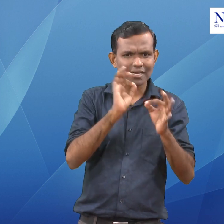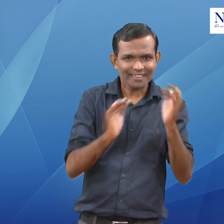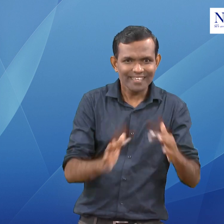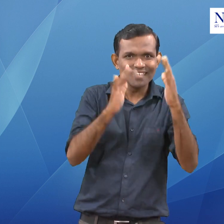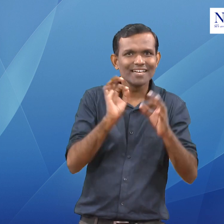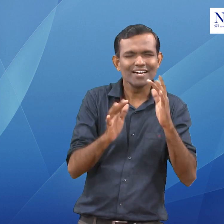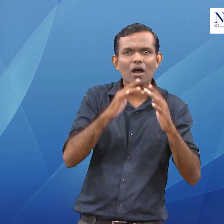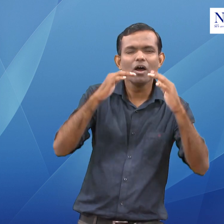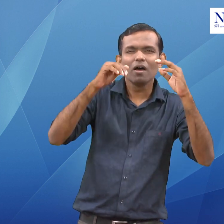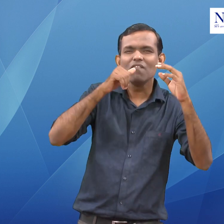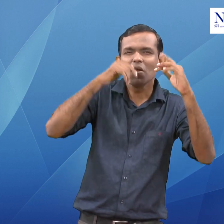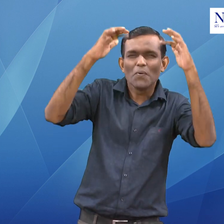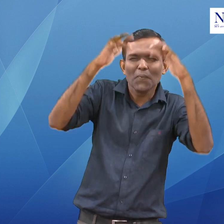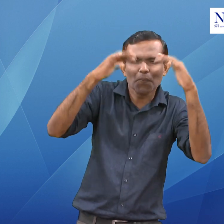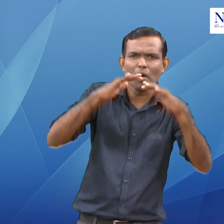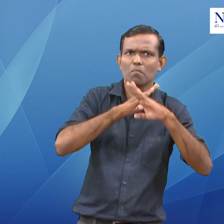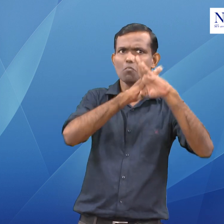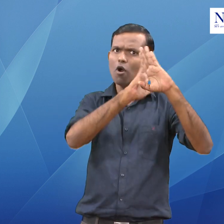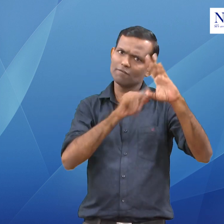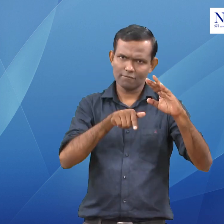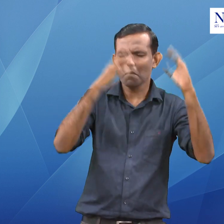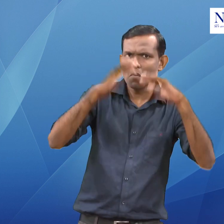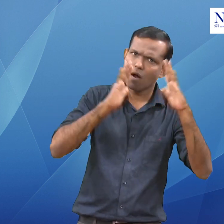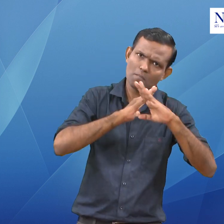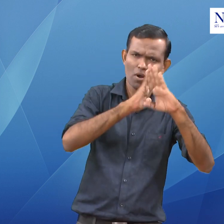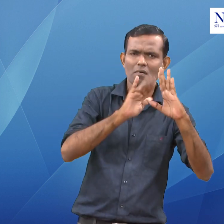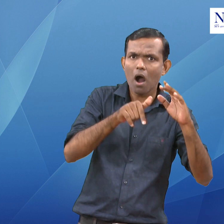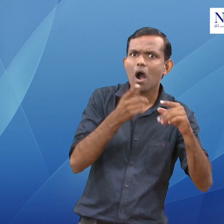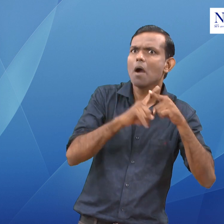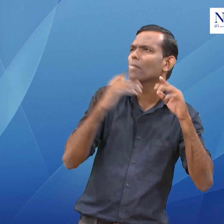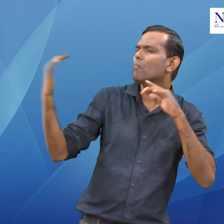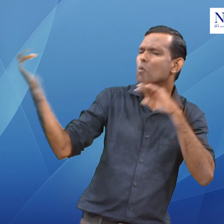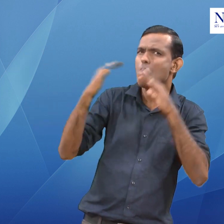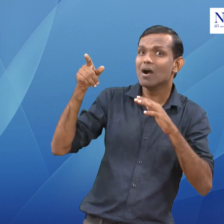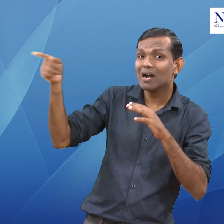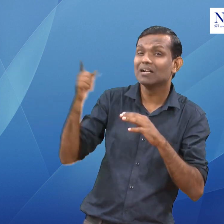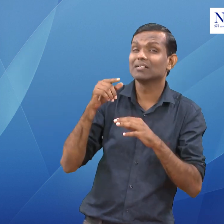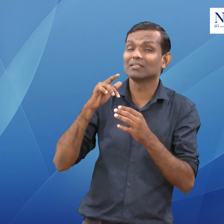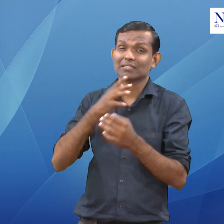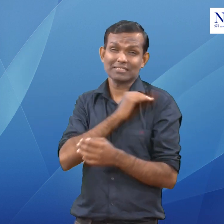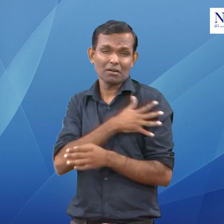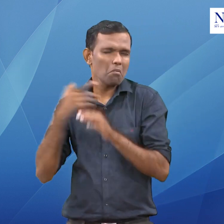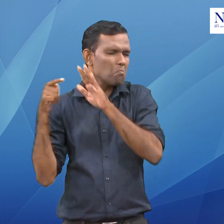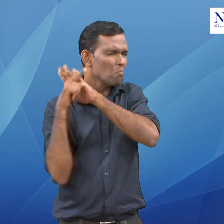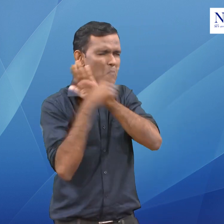8. Israel said that it recaptured Gaza border areas from Hamas militants at the war's death toll